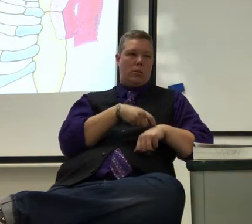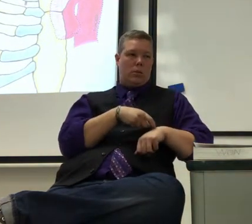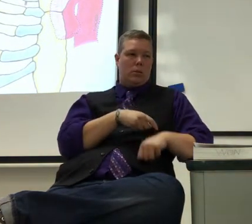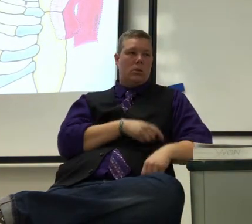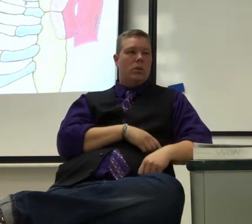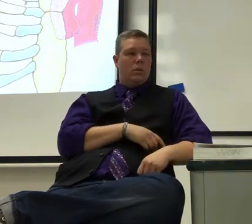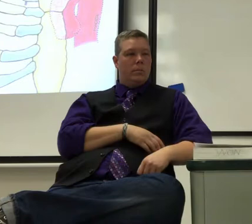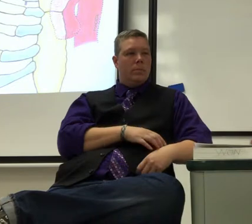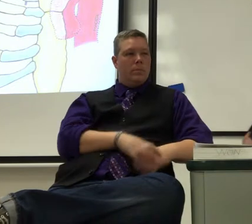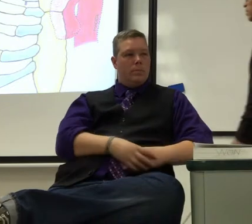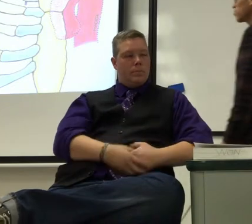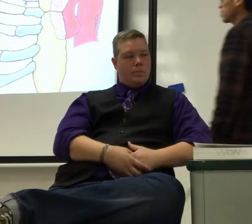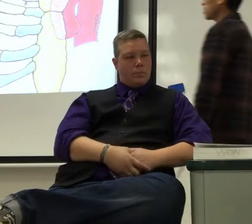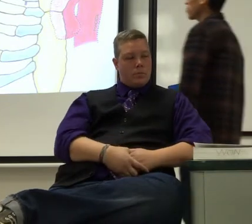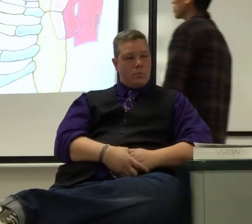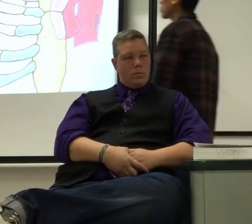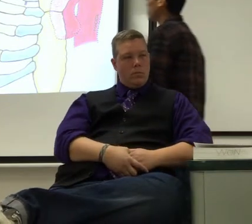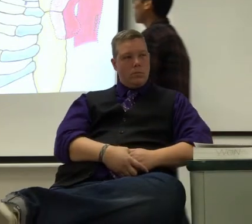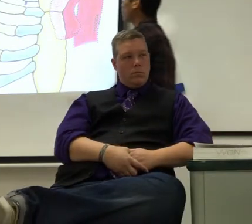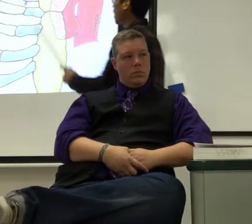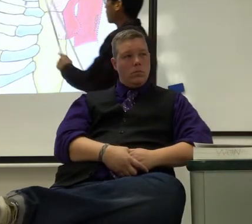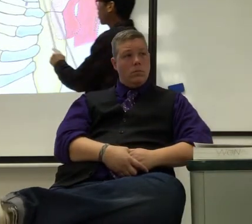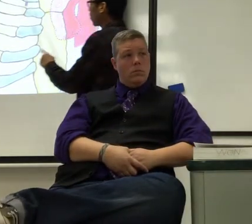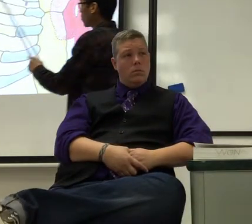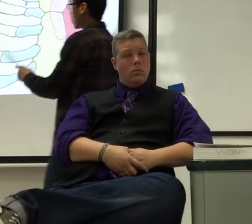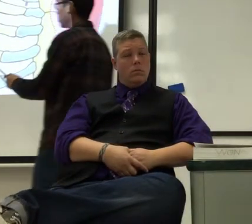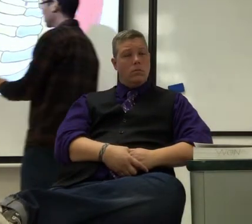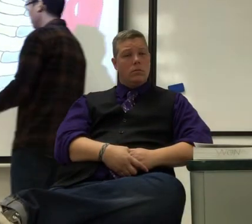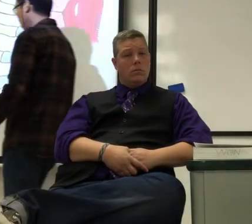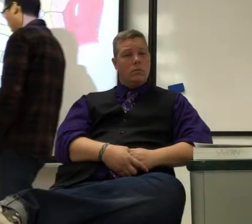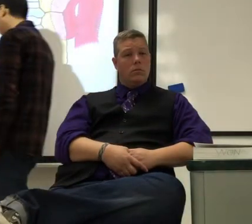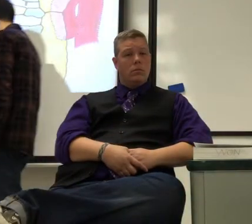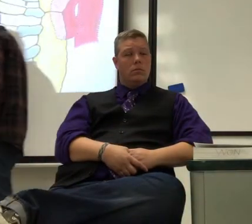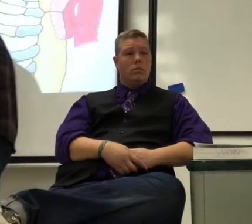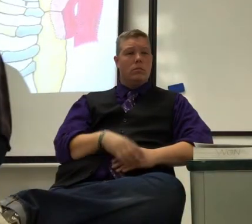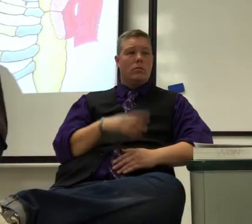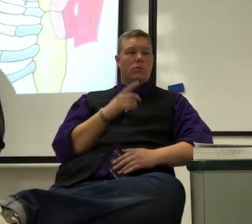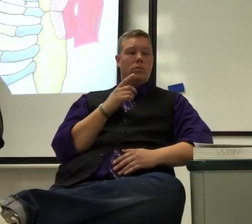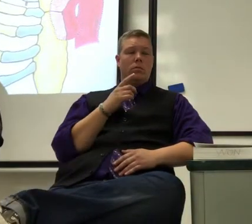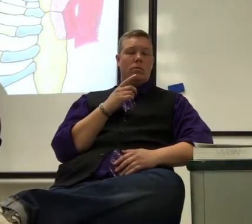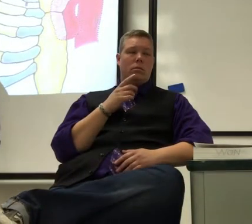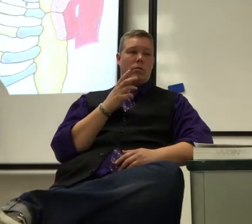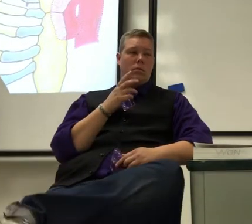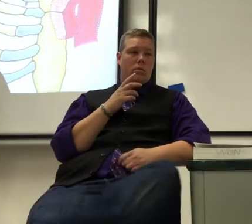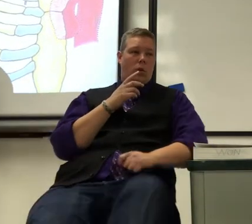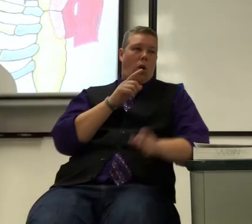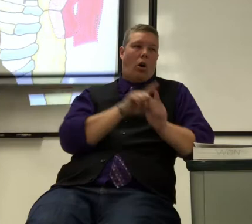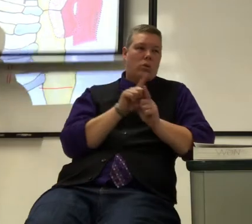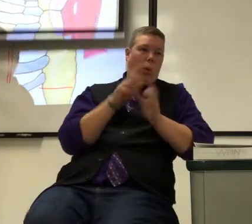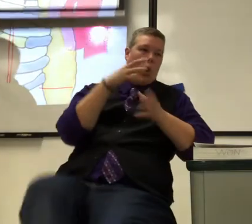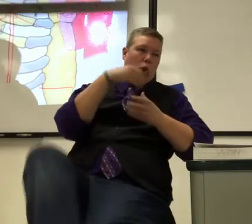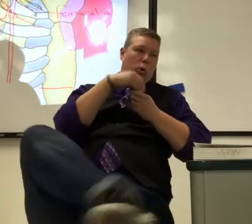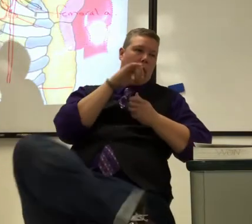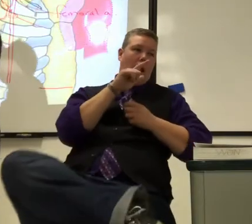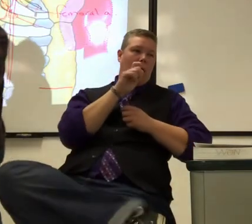another thing to trace over, even though I have the colored arrows in there. Let me also include the landmark.